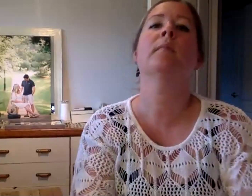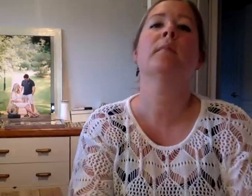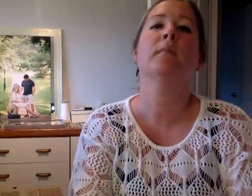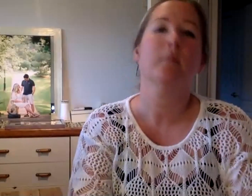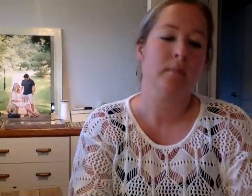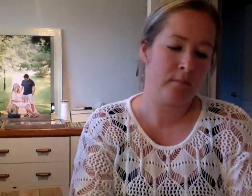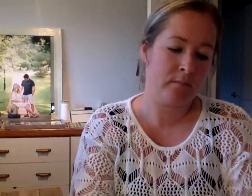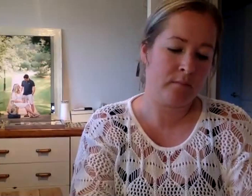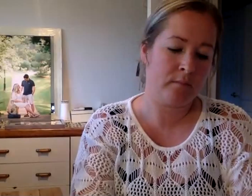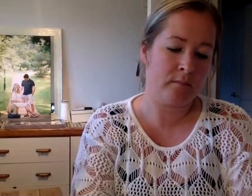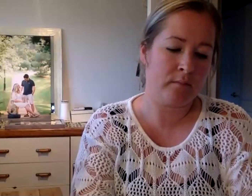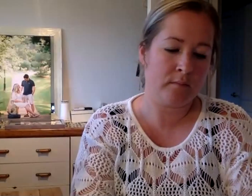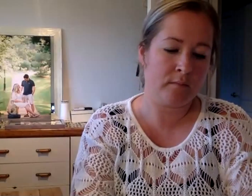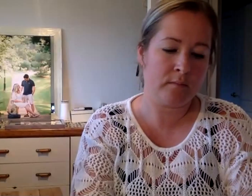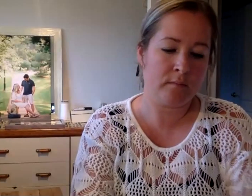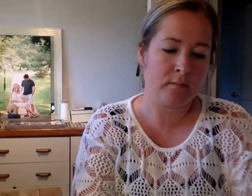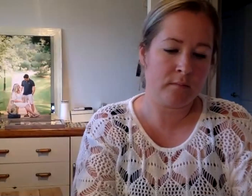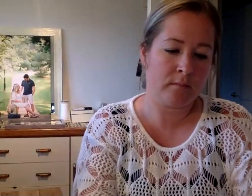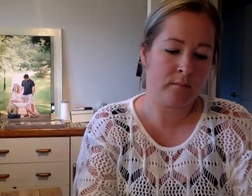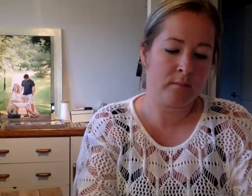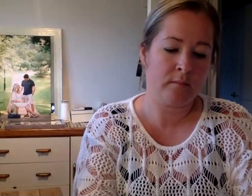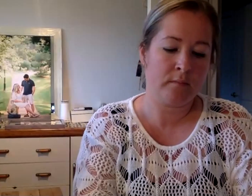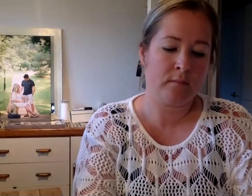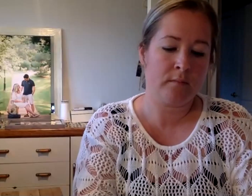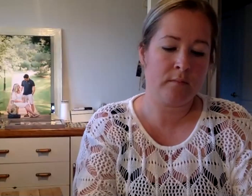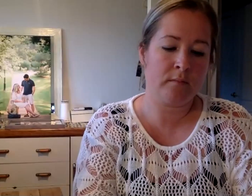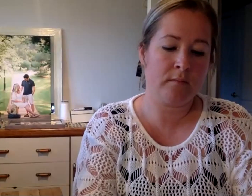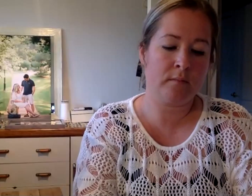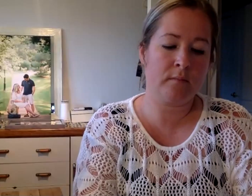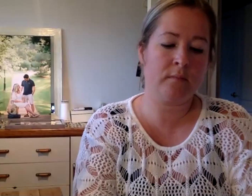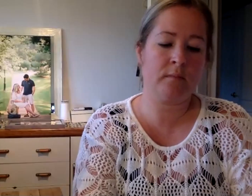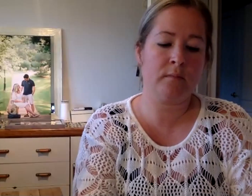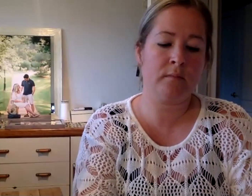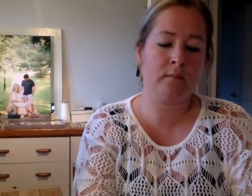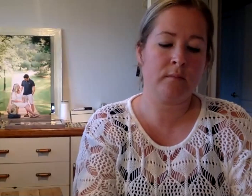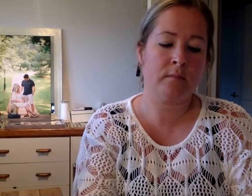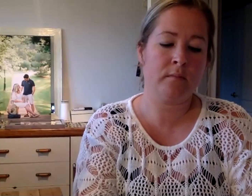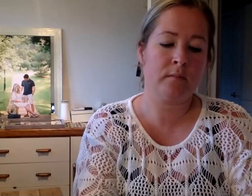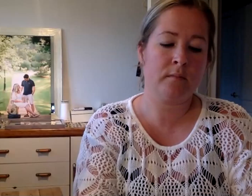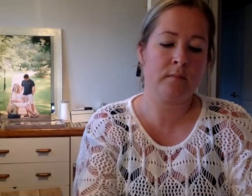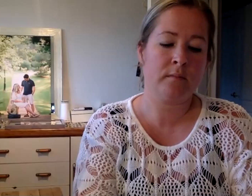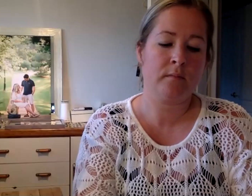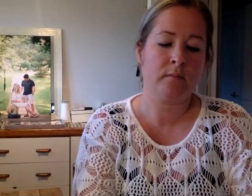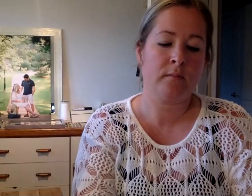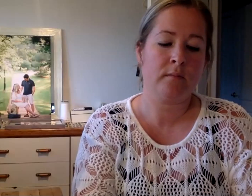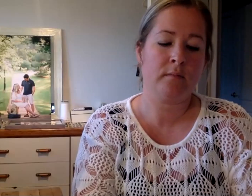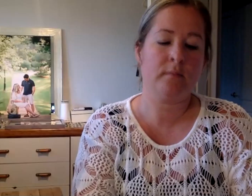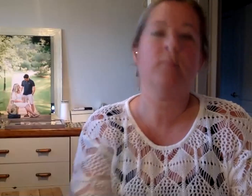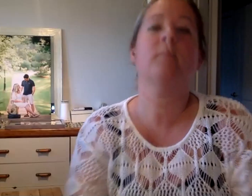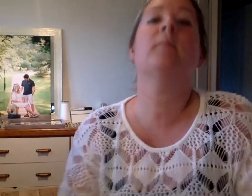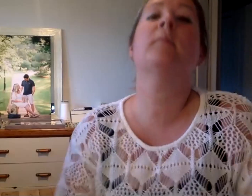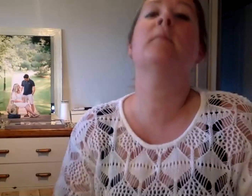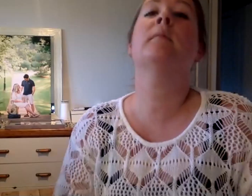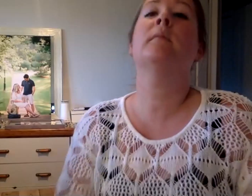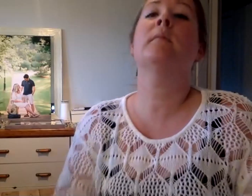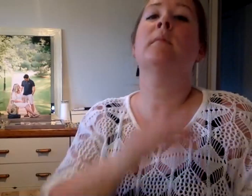in sign language. I think it's very important for children, and I highly recommend that as well for anyone that